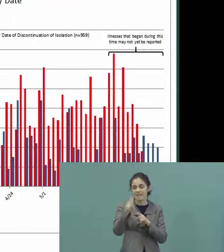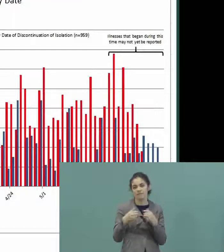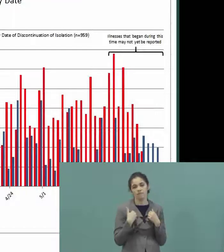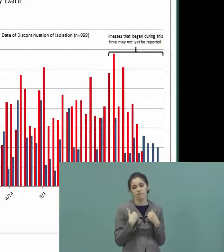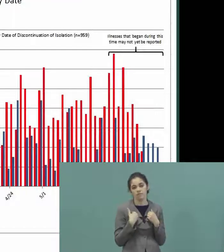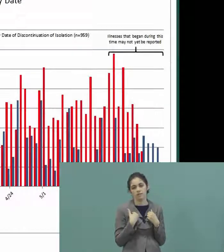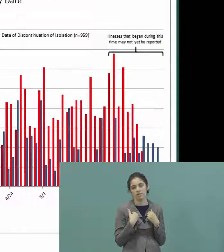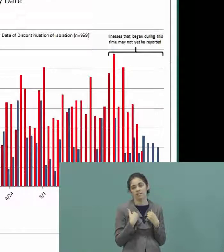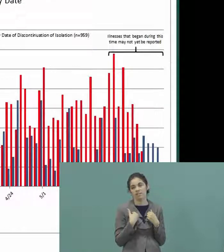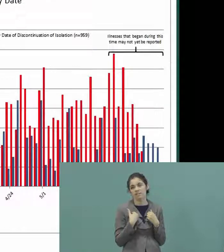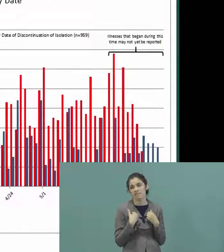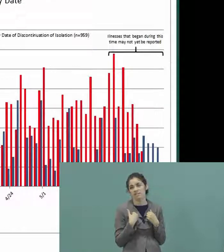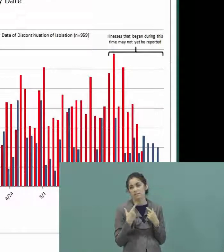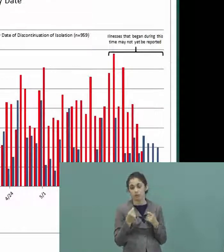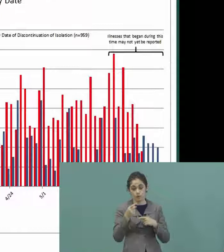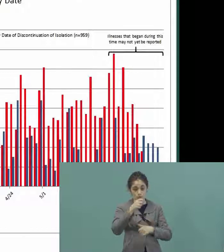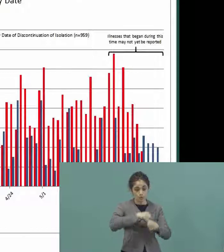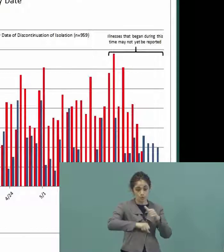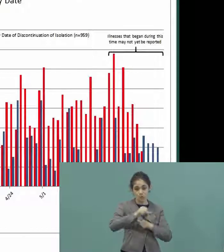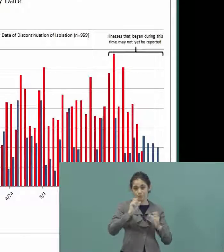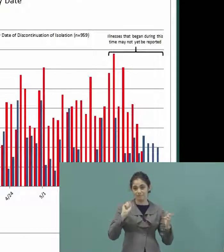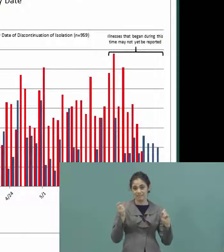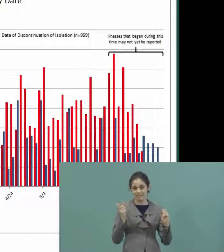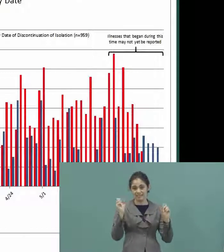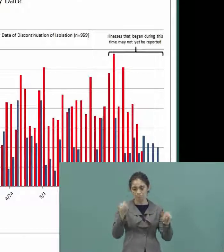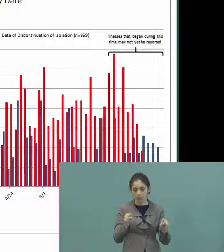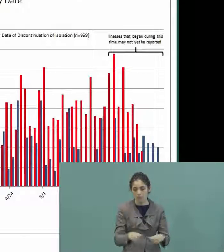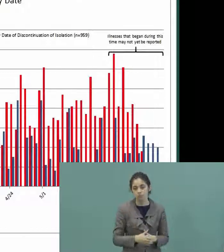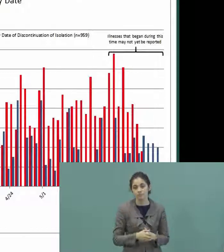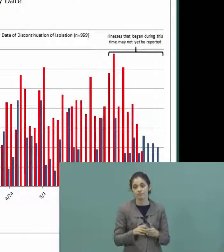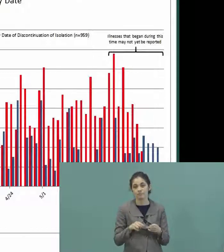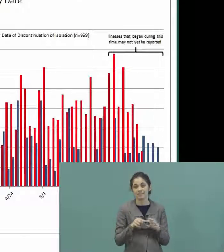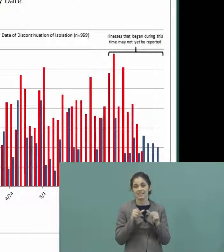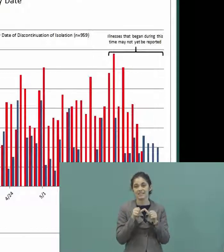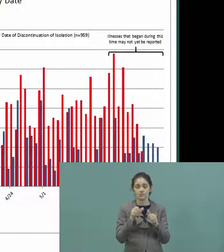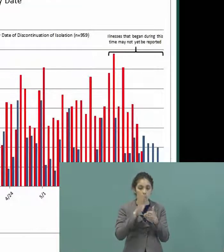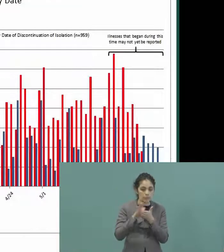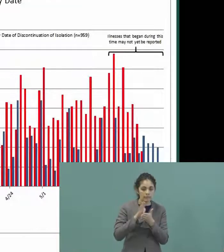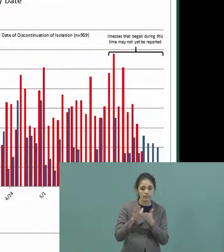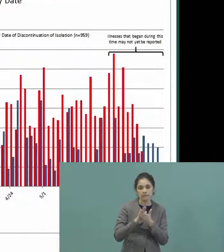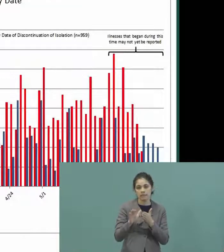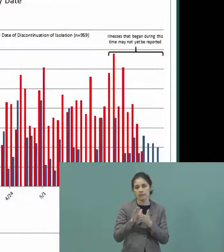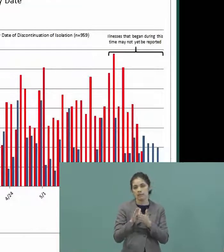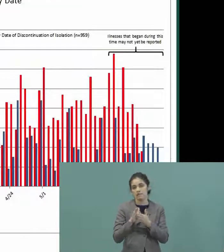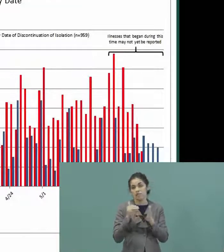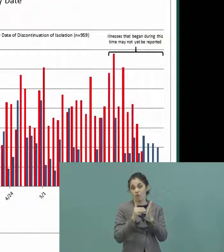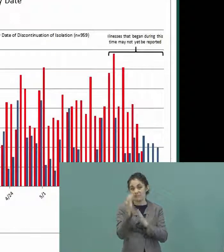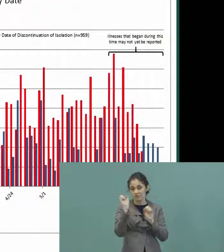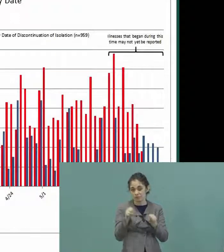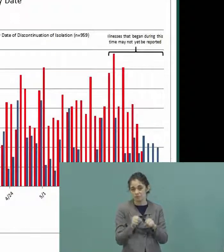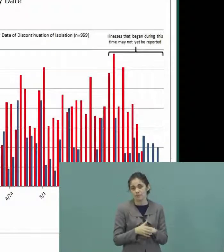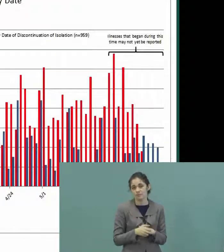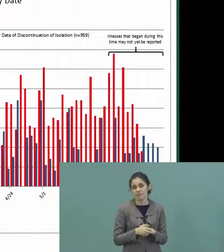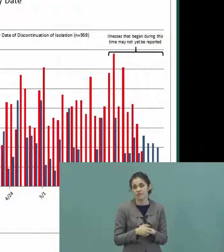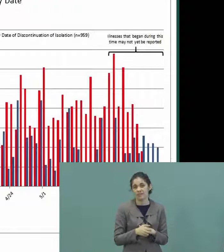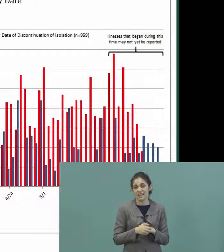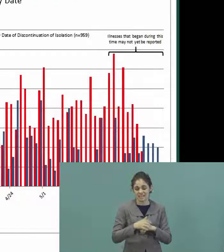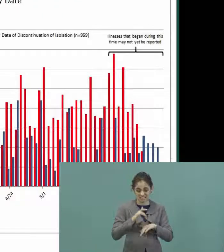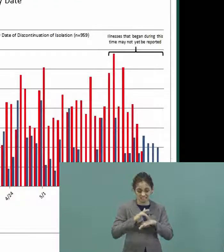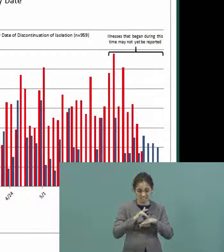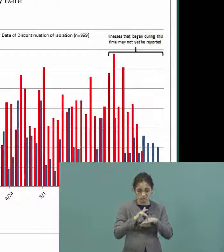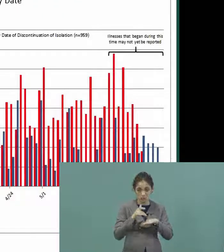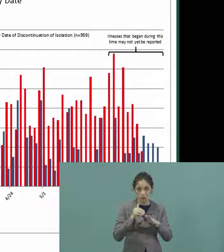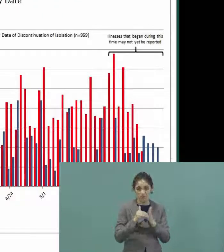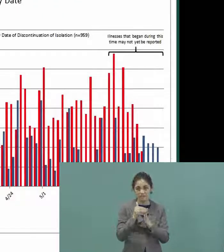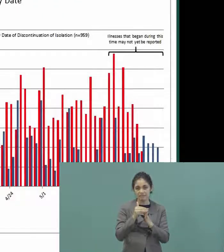people to please do social distancing. We need extensive cleaning regularly, especially on frequently touched